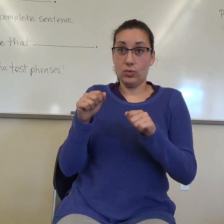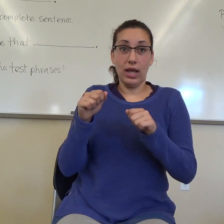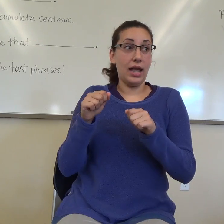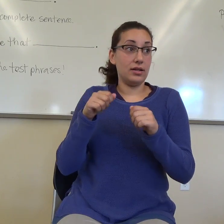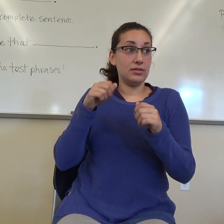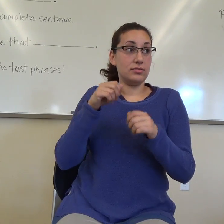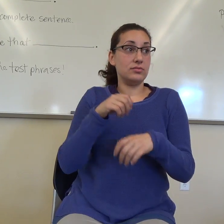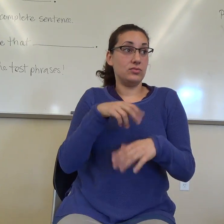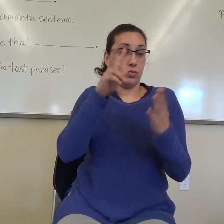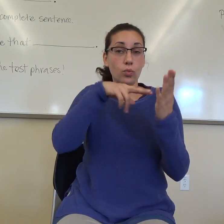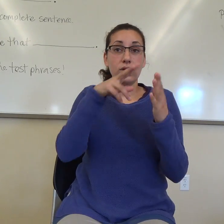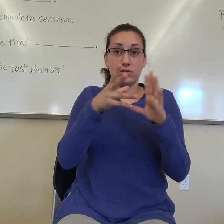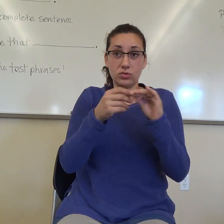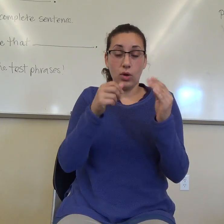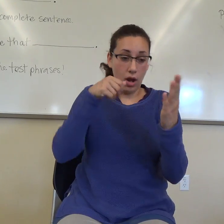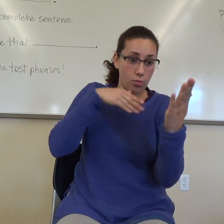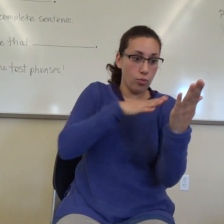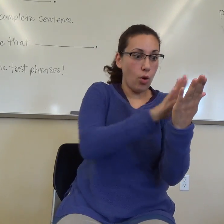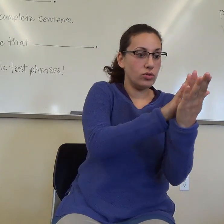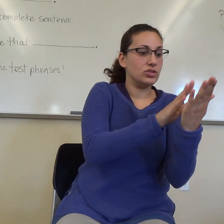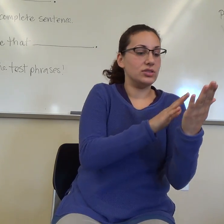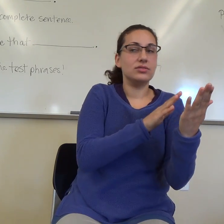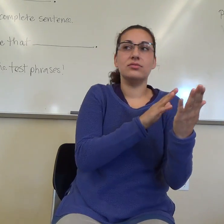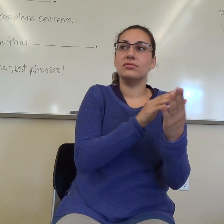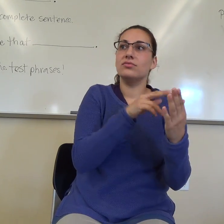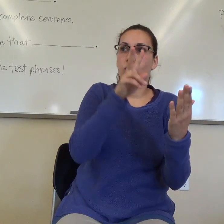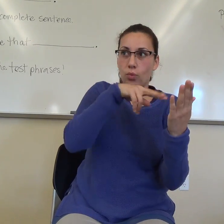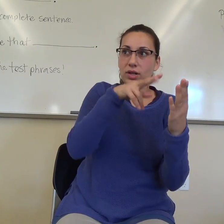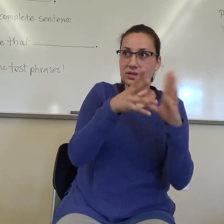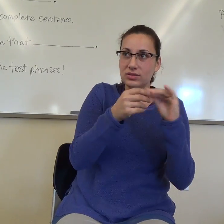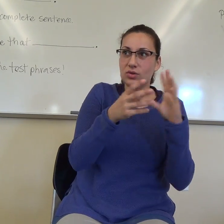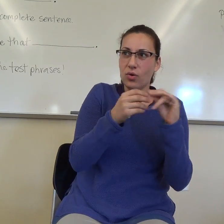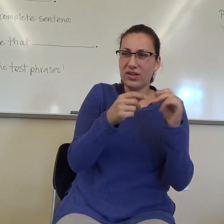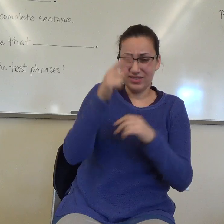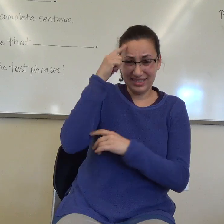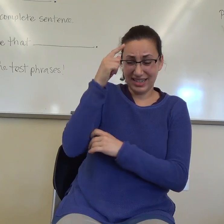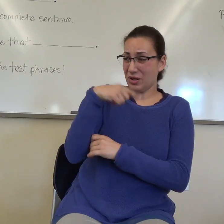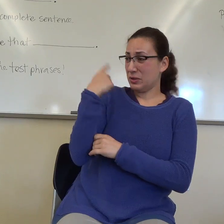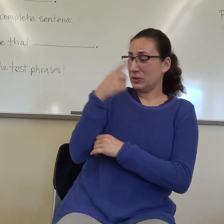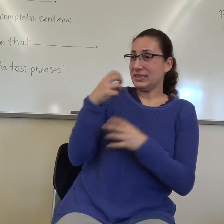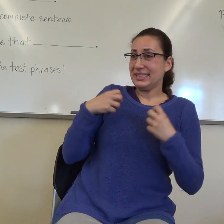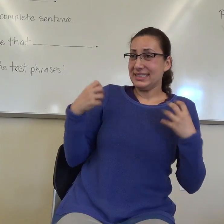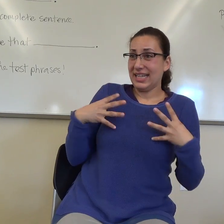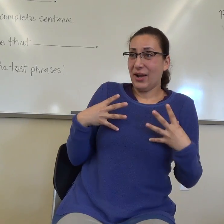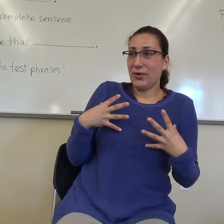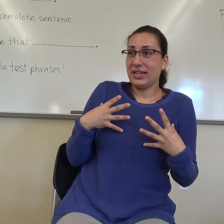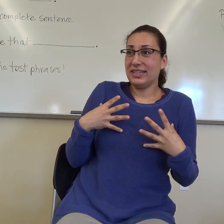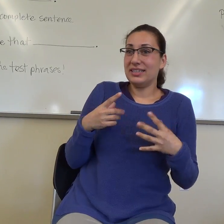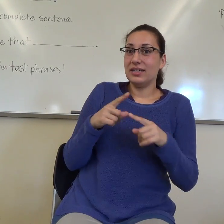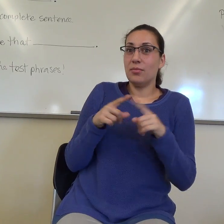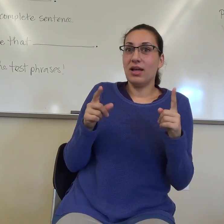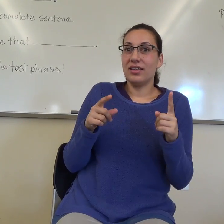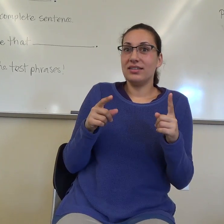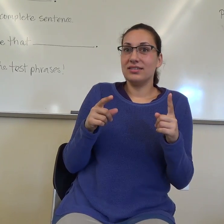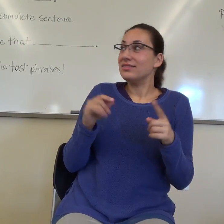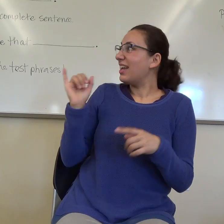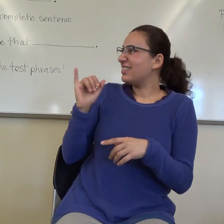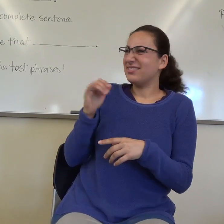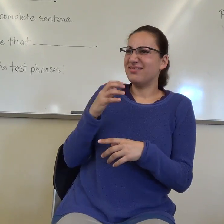this and say, okay, yeah, this looks scary. Just visually, it's dense. There's a